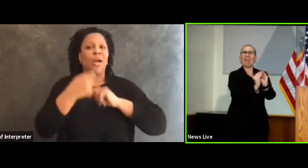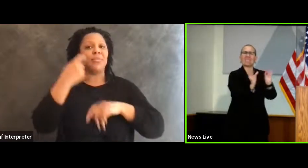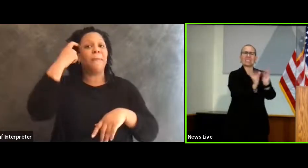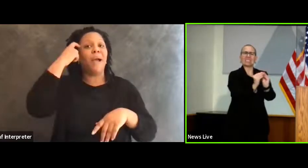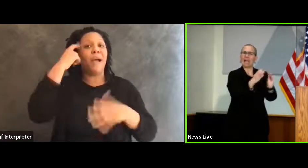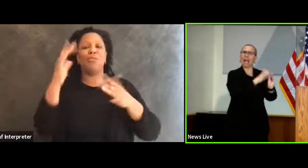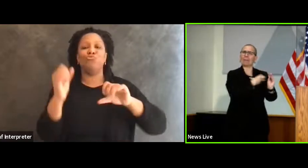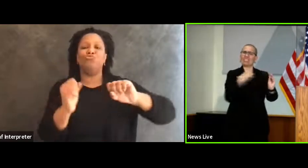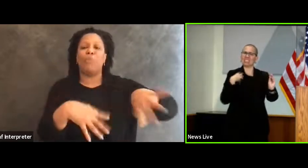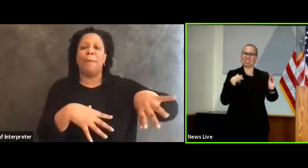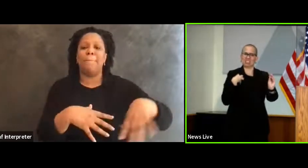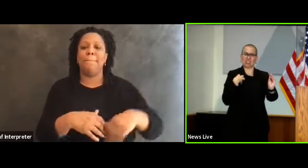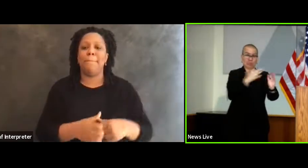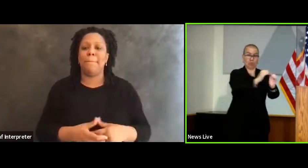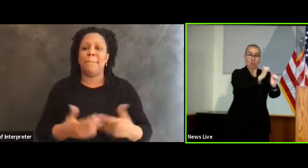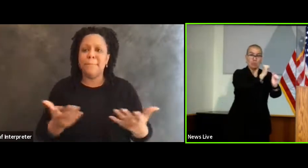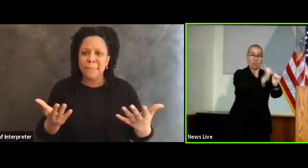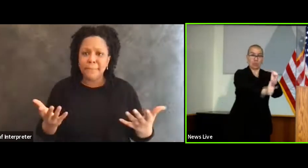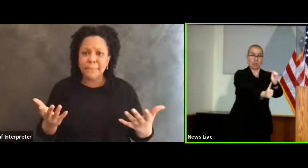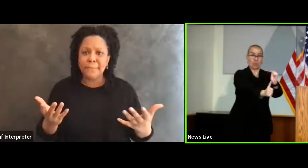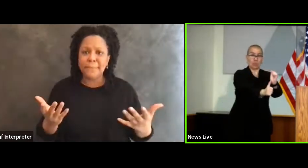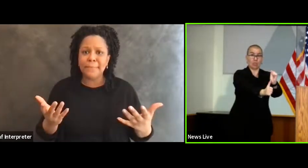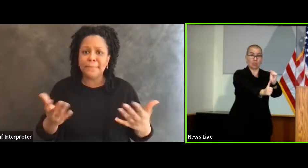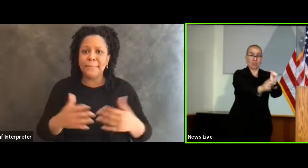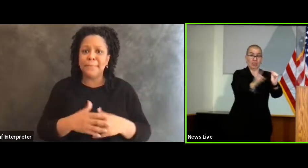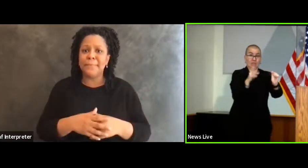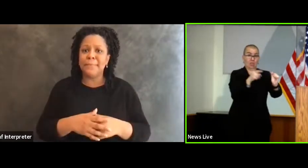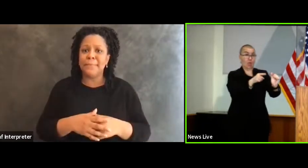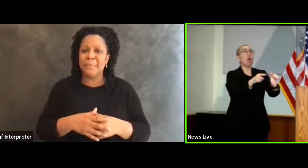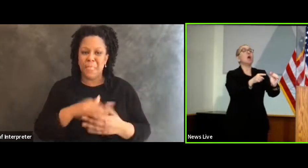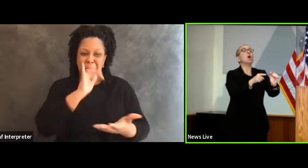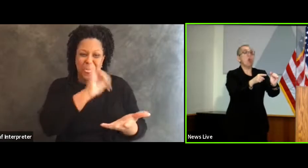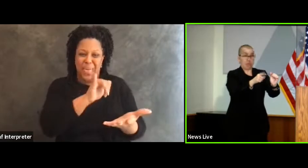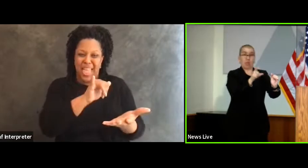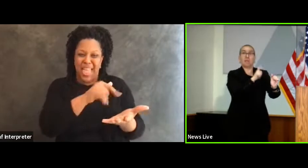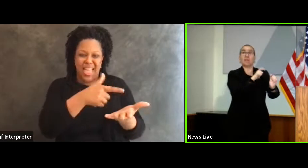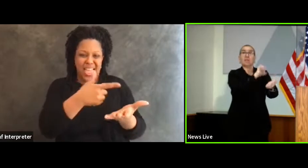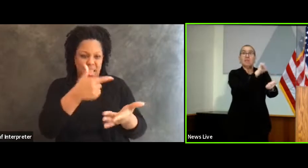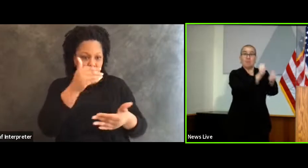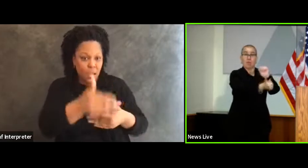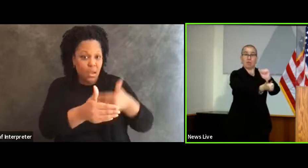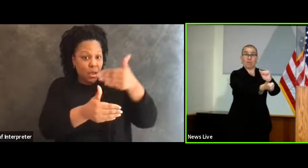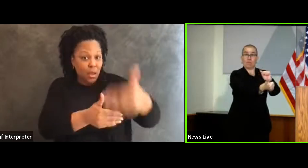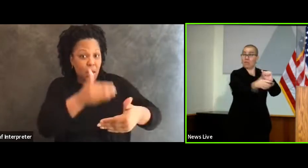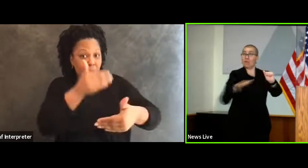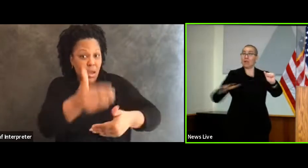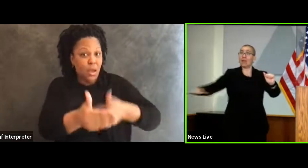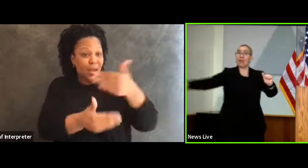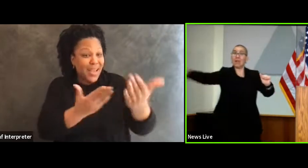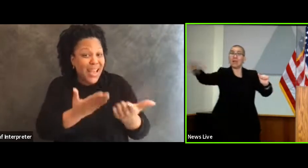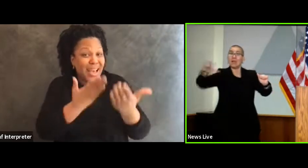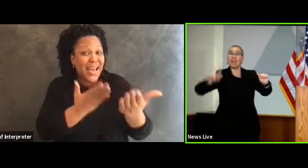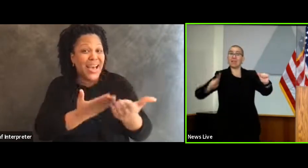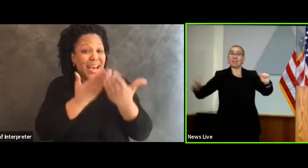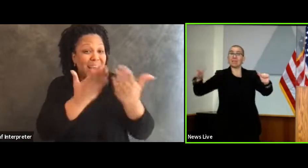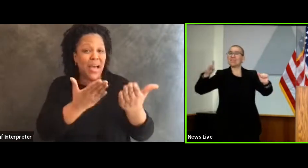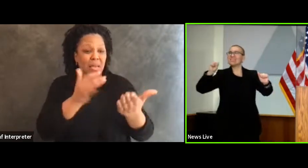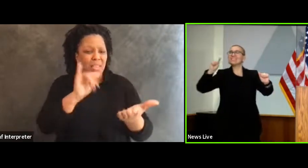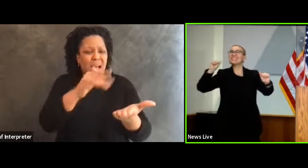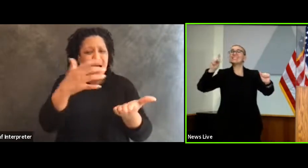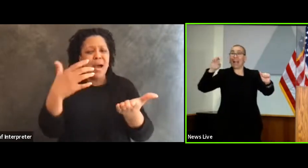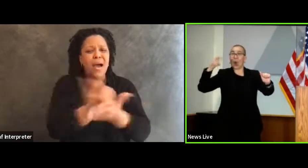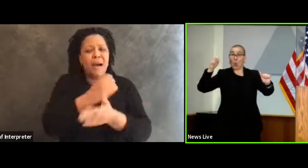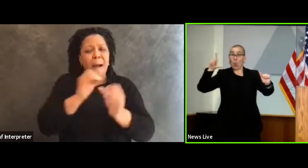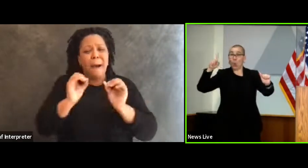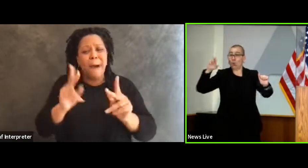reform legislation, it limits the chance for public, stakeholders, and members, particularly senators of